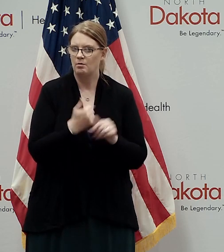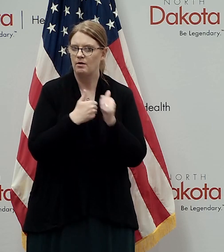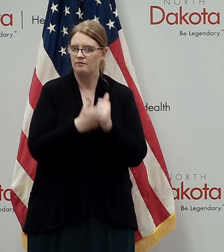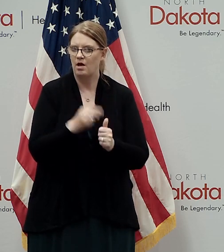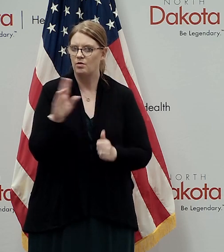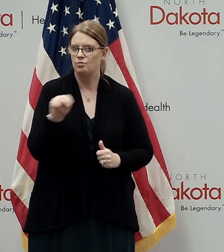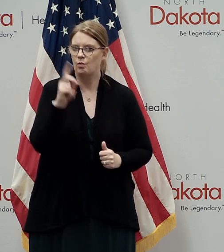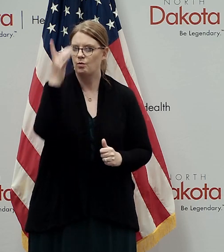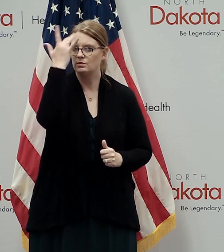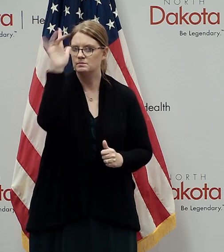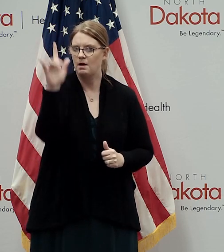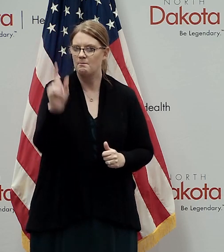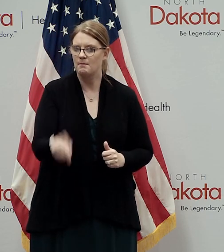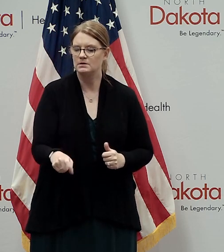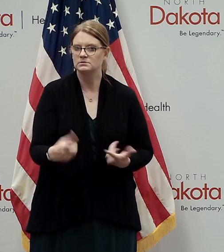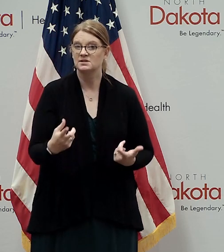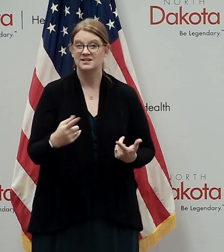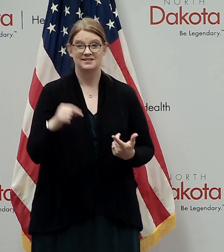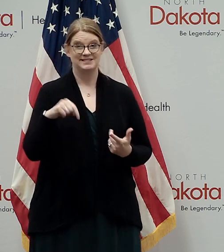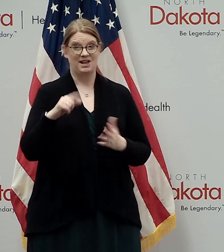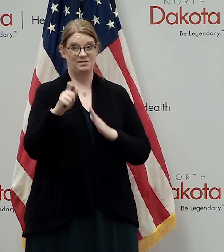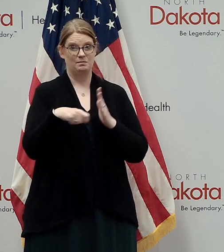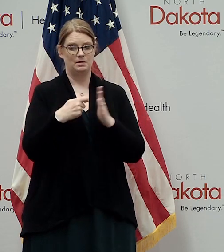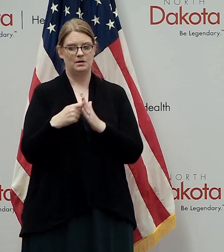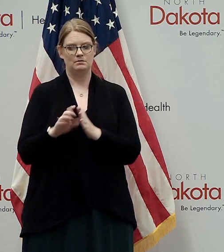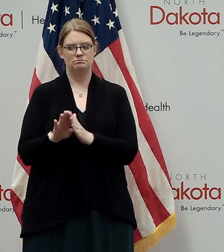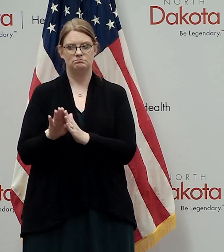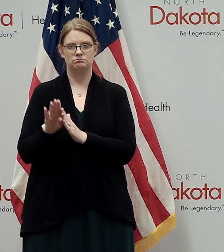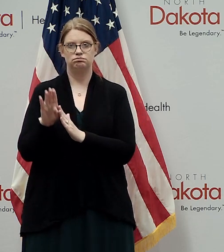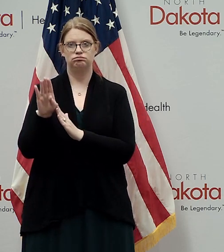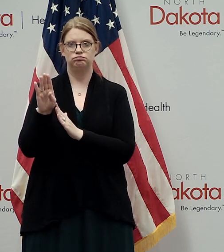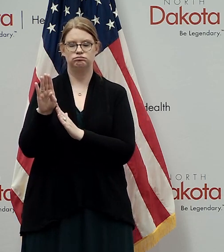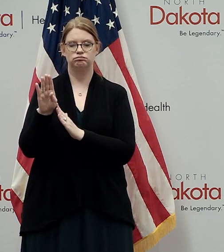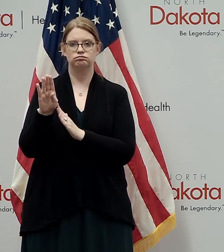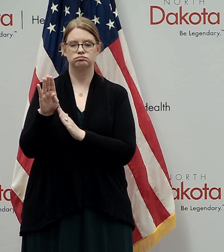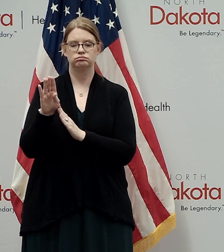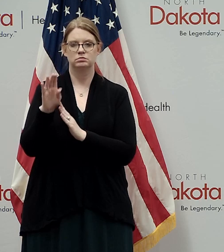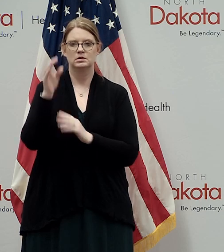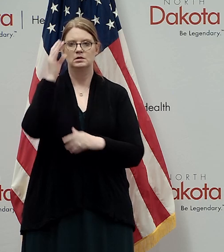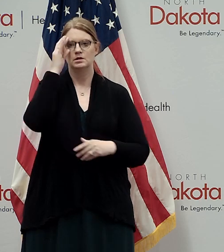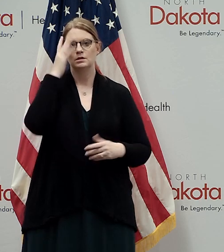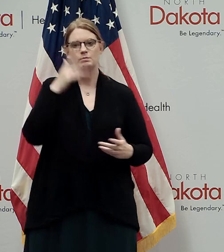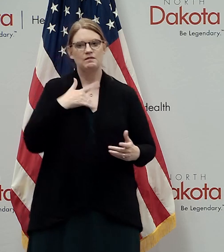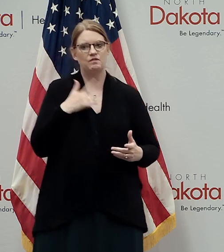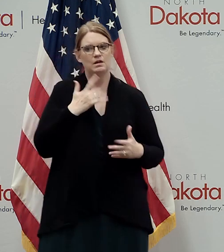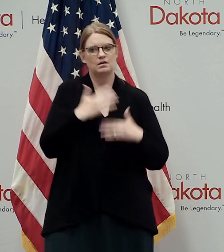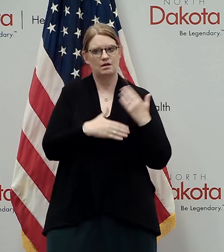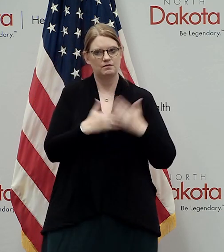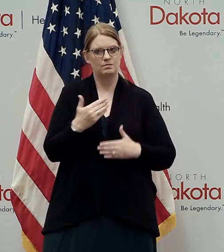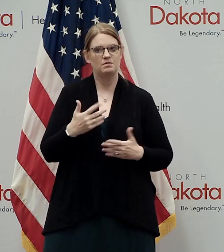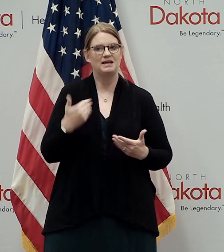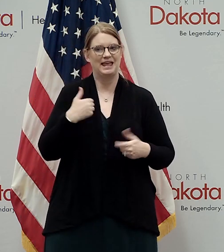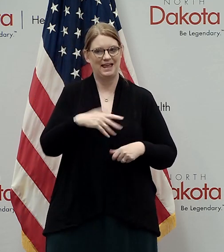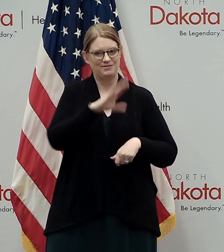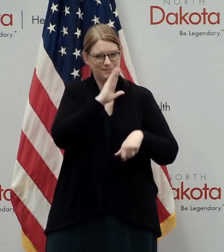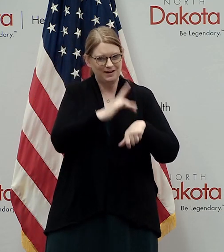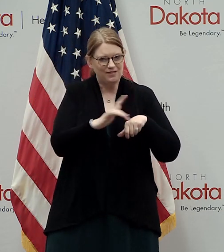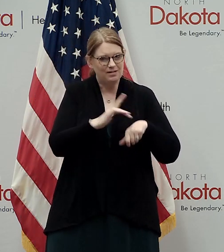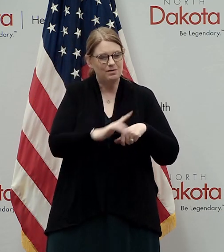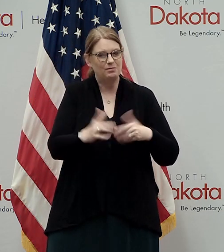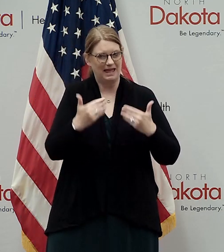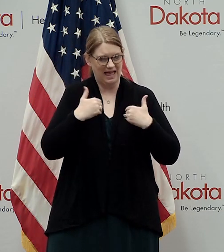we are in a period of increase right now. So again, we do feel well positioned. We do have hospital capacity that's